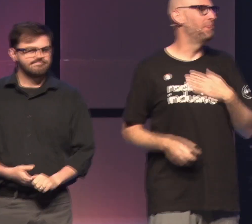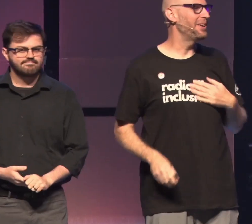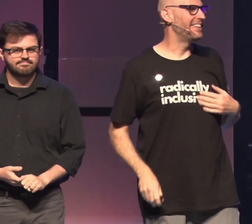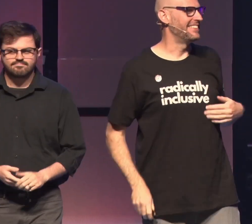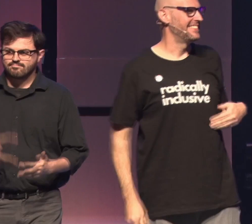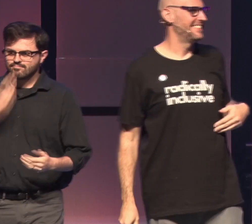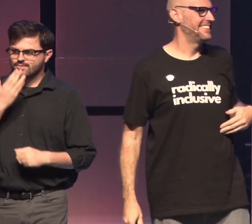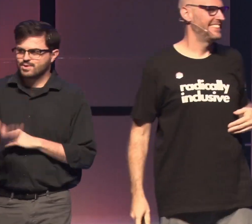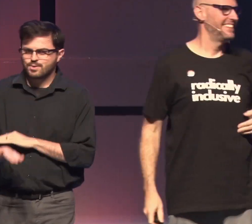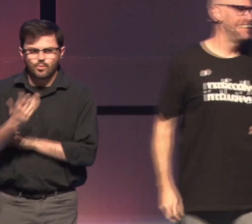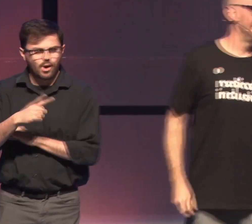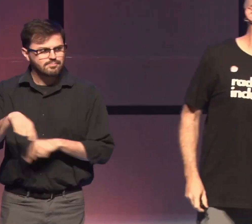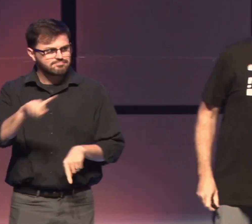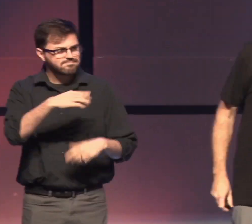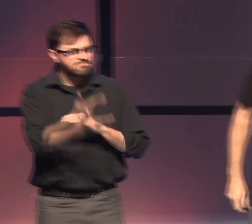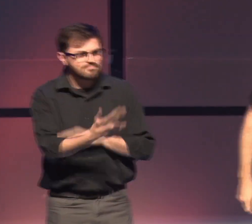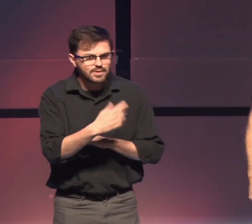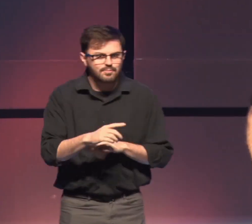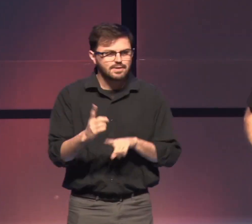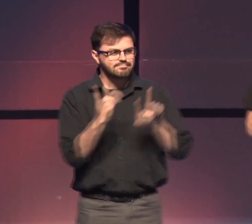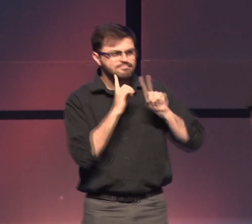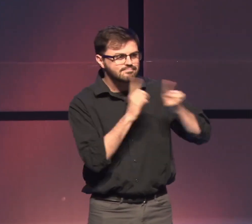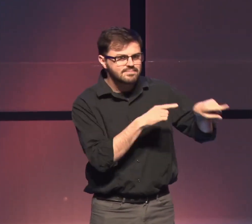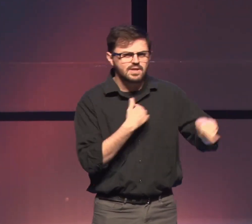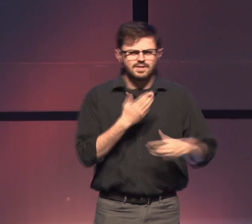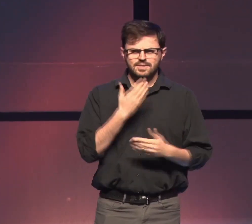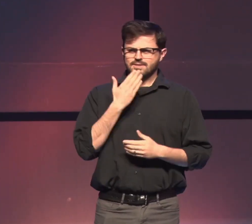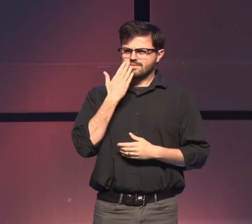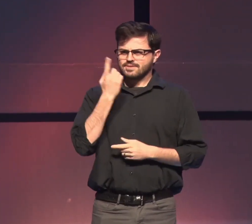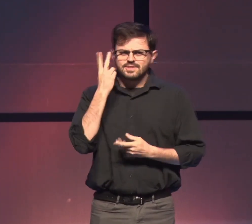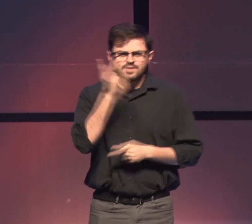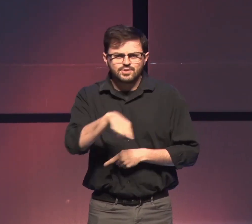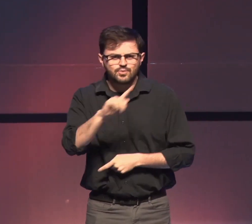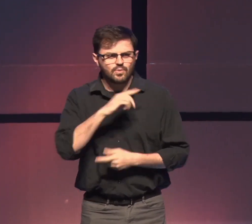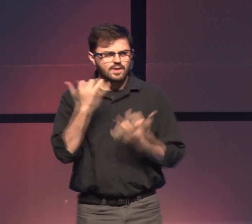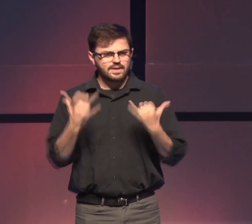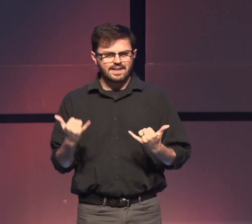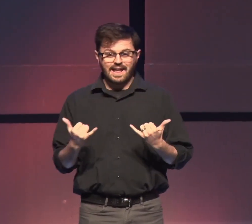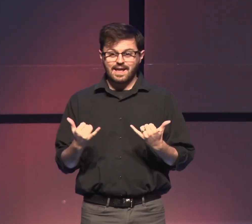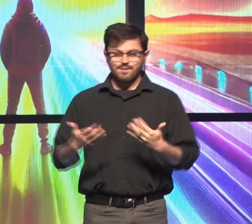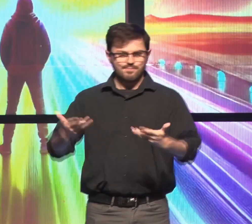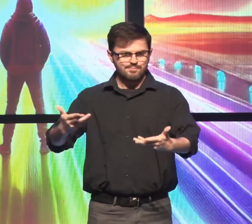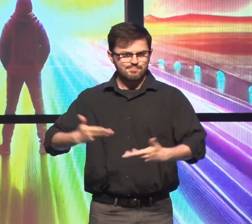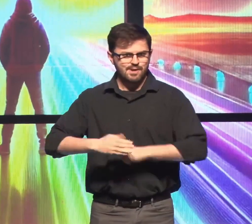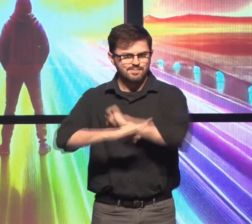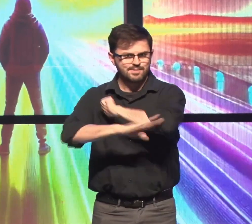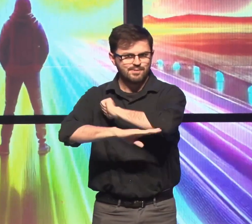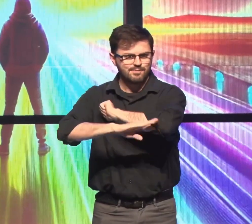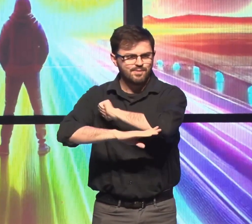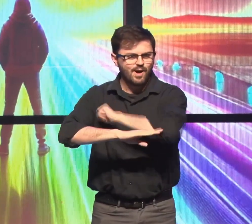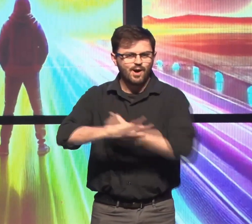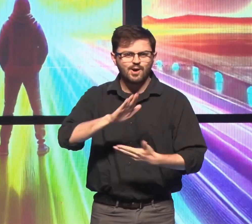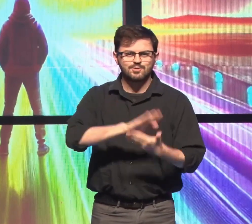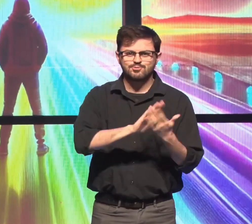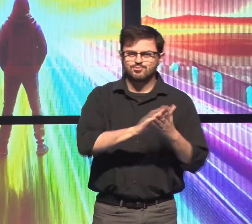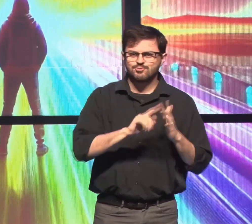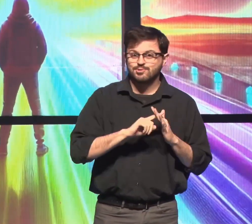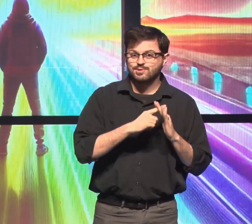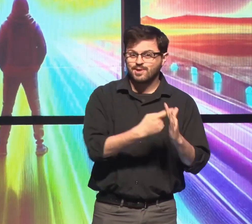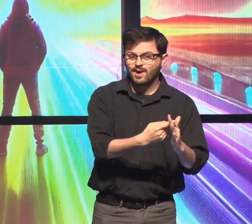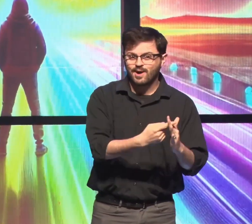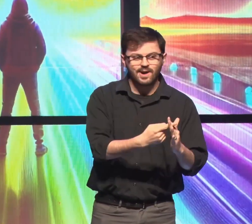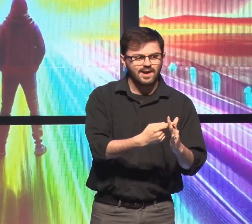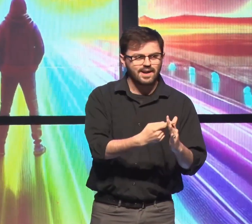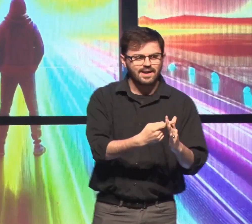Oh, good morning. Good to see everybody today. Welcome to fall. School's back in session.